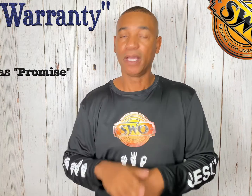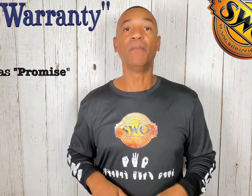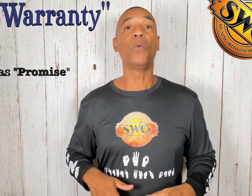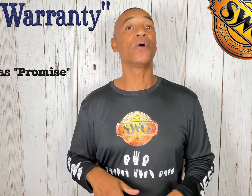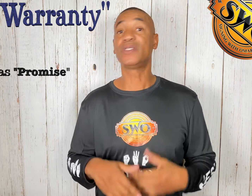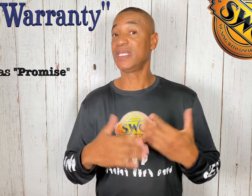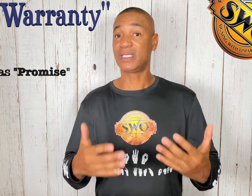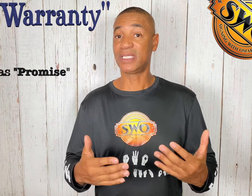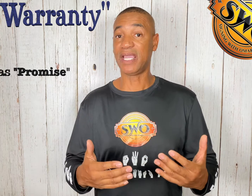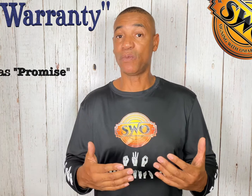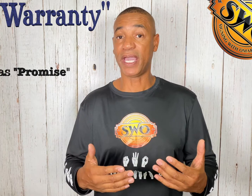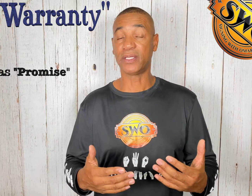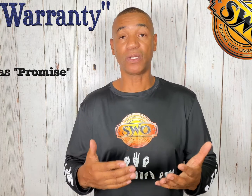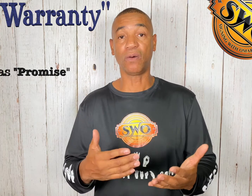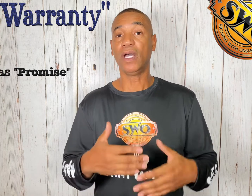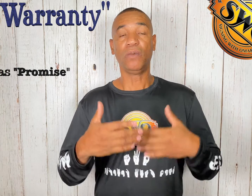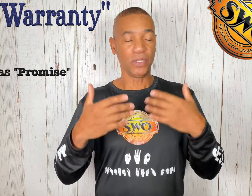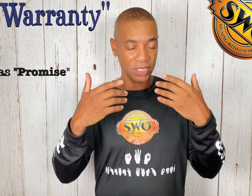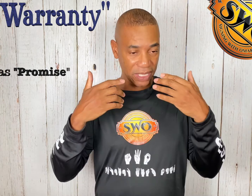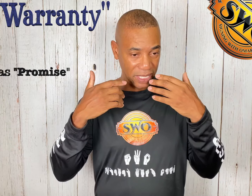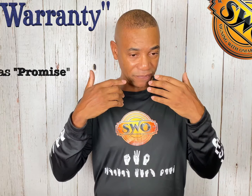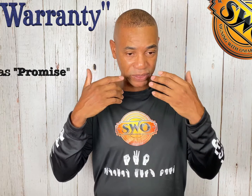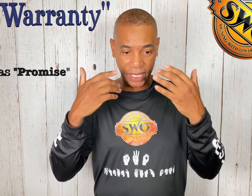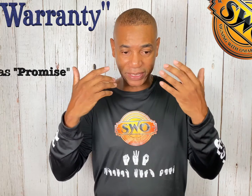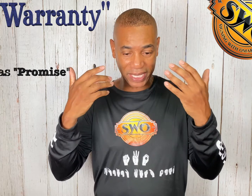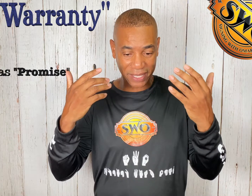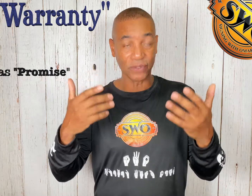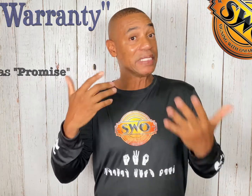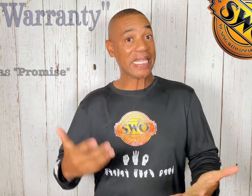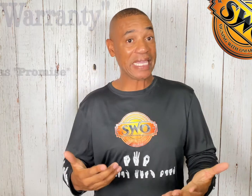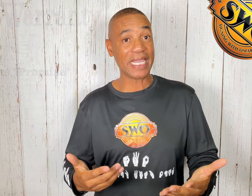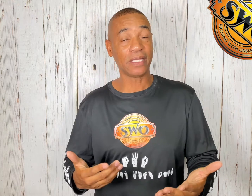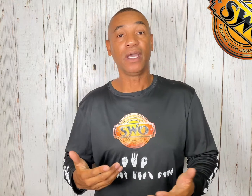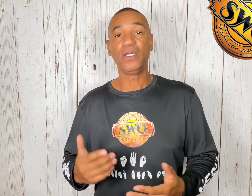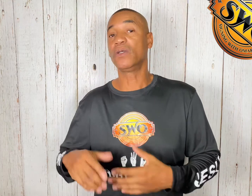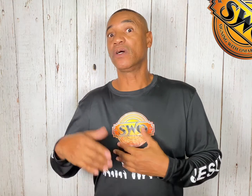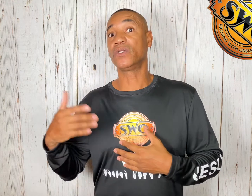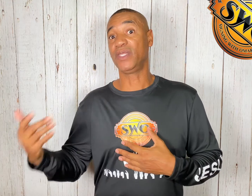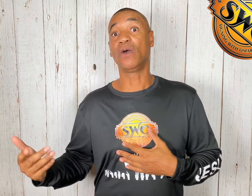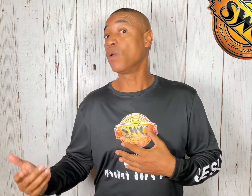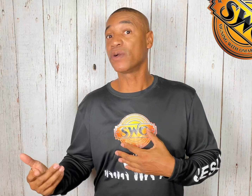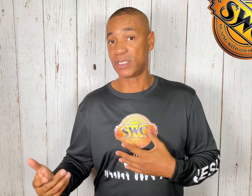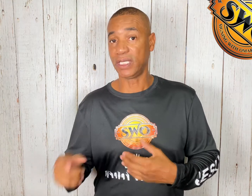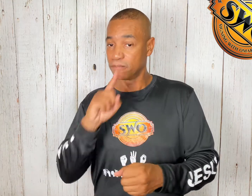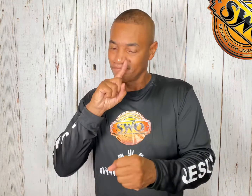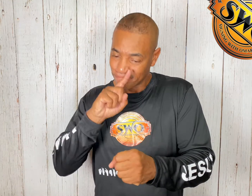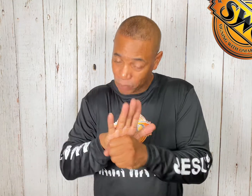but warranty is the same way. So when you're thinking of a sign for dedicated, you can also think of warranty, which